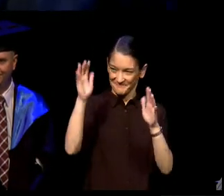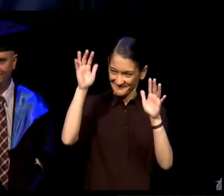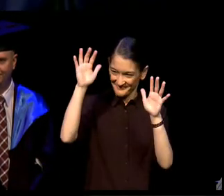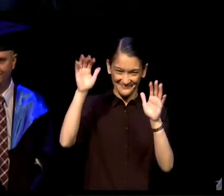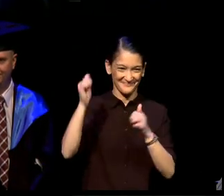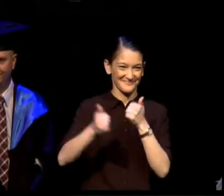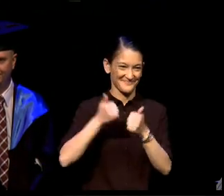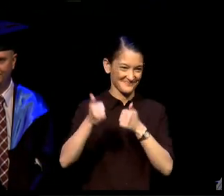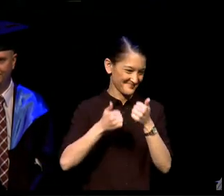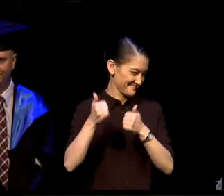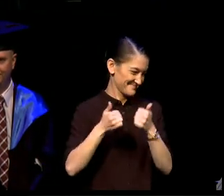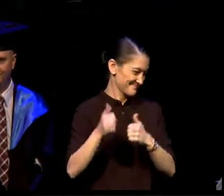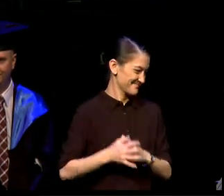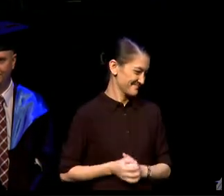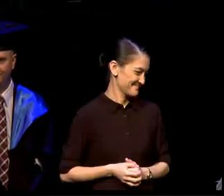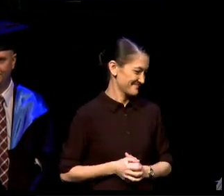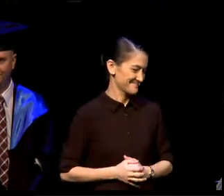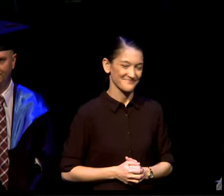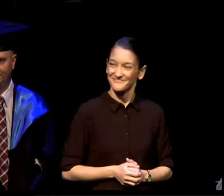Please join me in congratulating them.